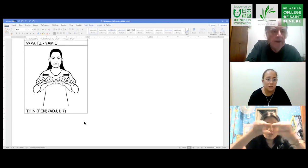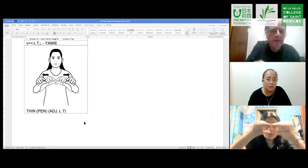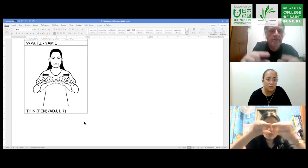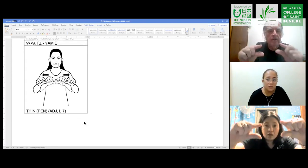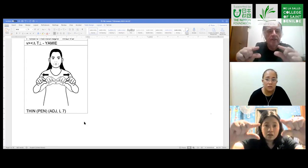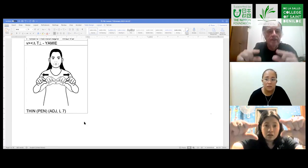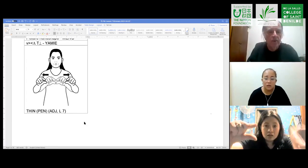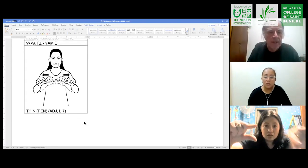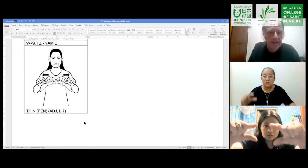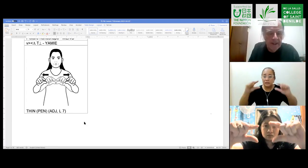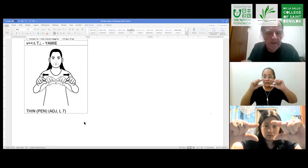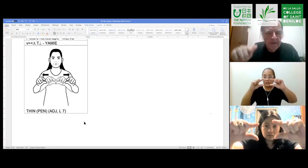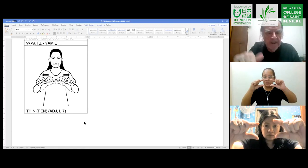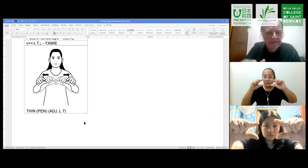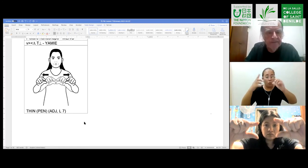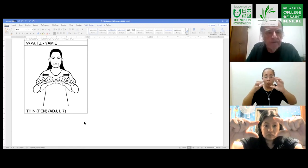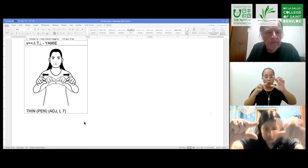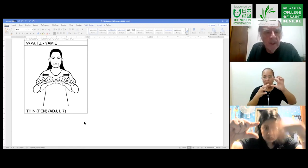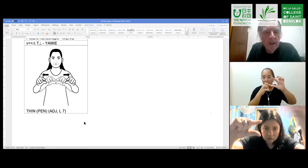Okay, so yes, no contact, okay.